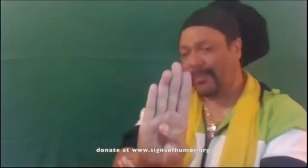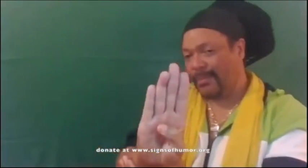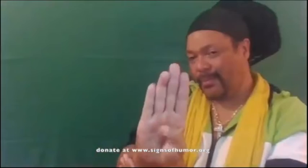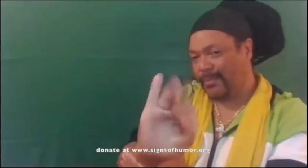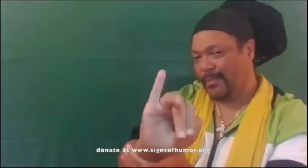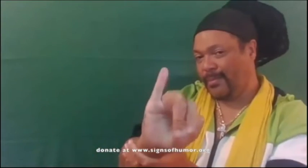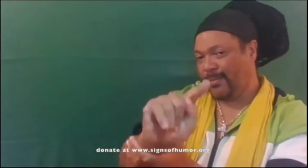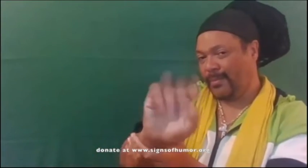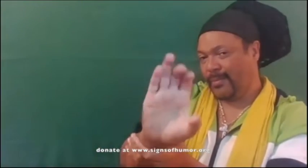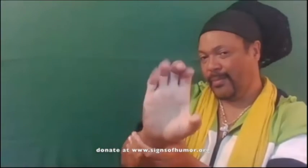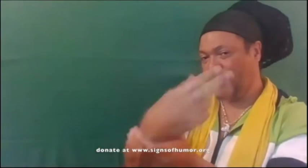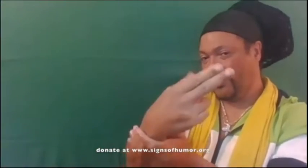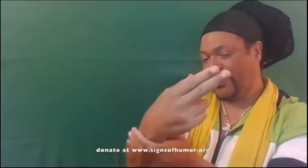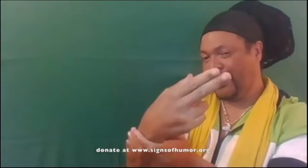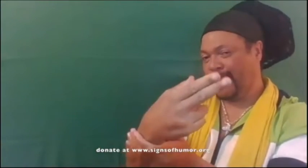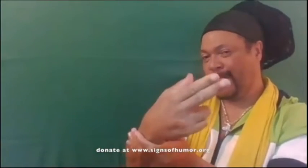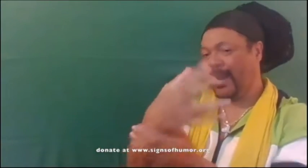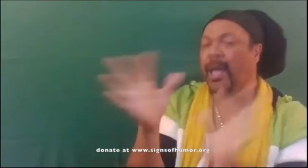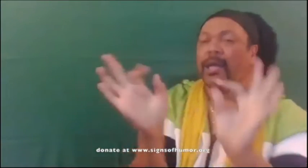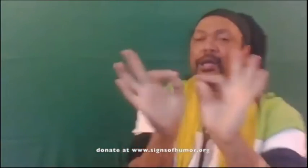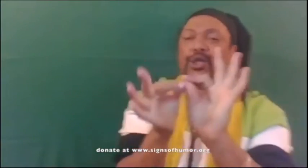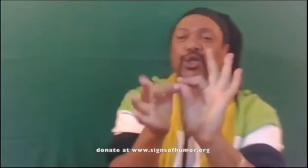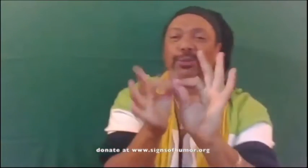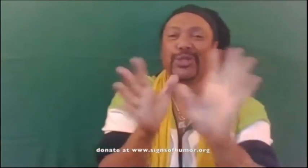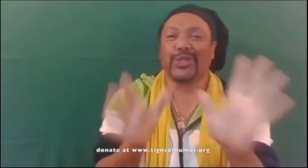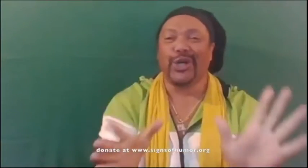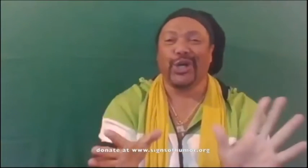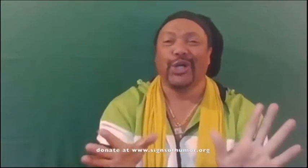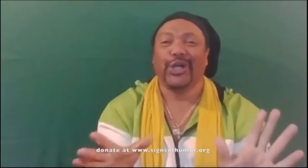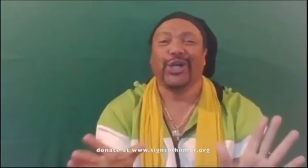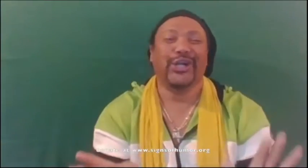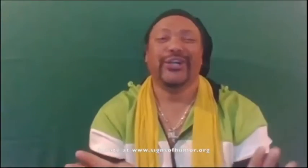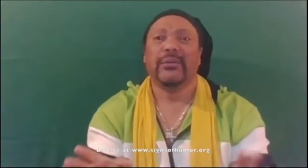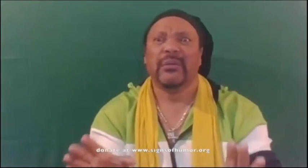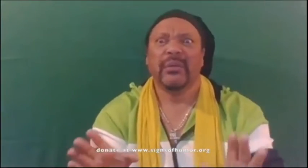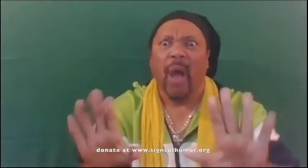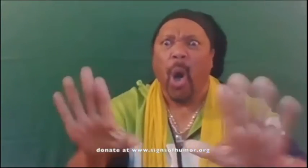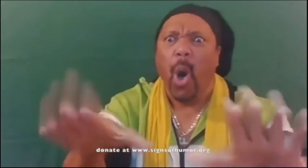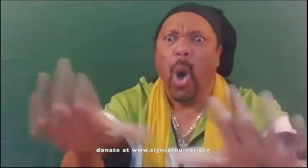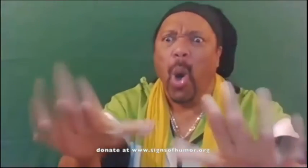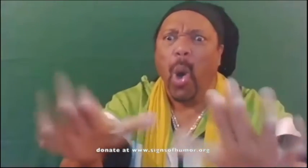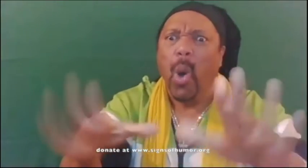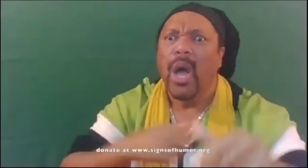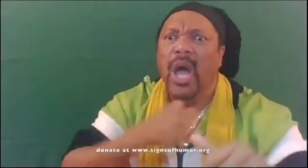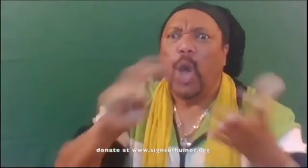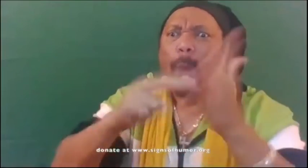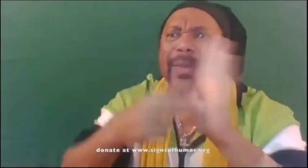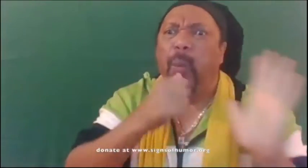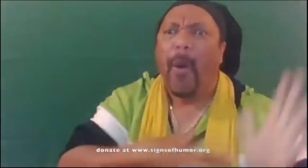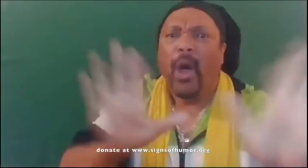Let me spell it out for you. I don't want you to be the fake bitch ass interpreter. Okay? Well,